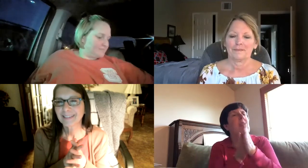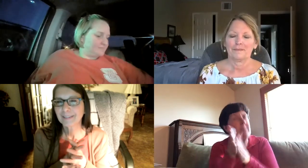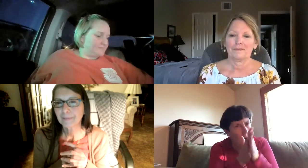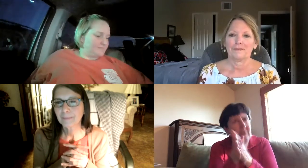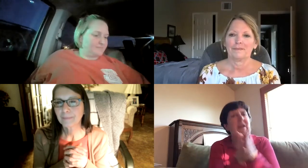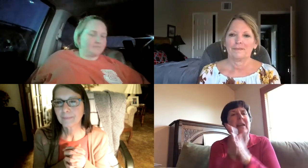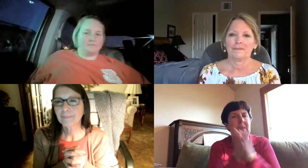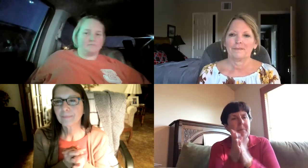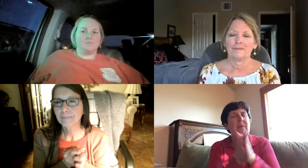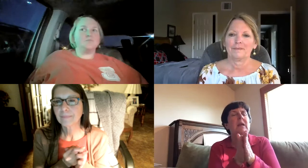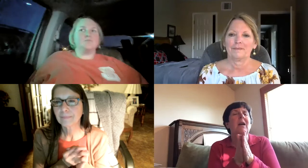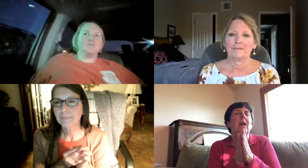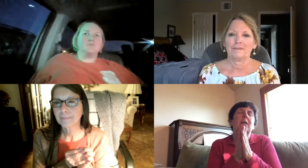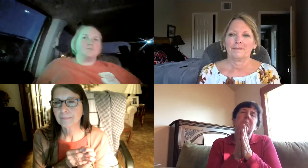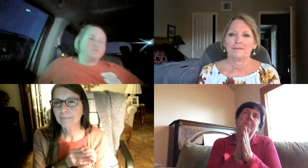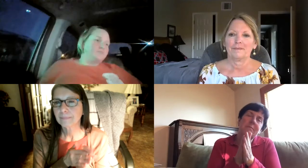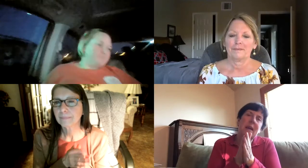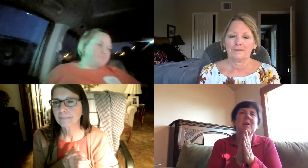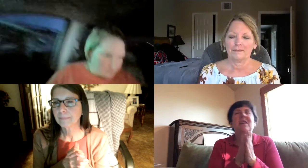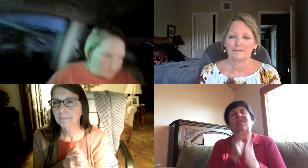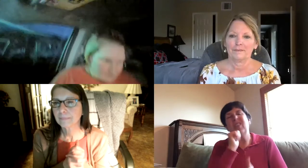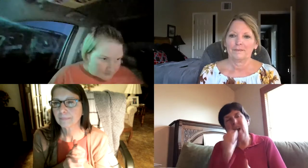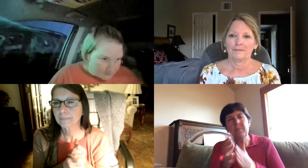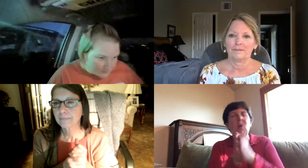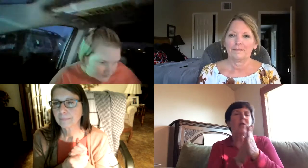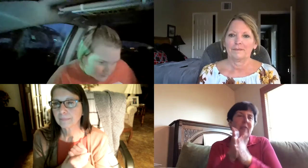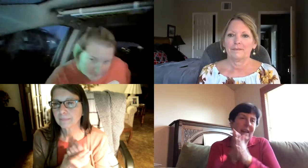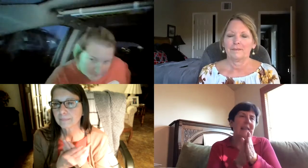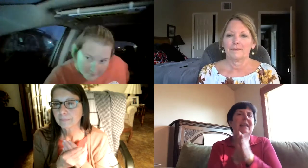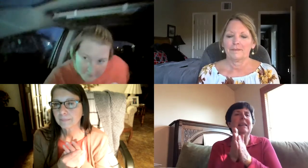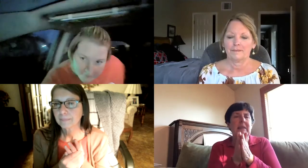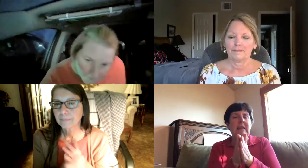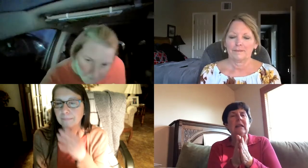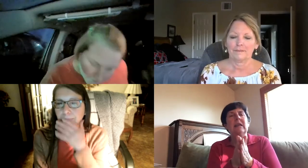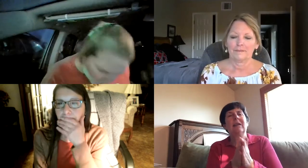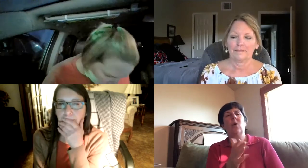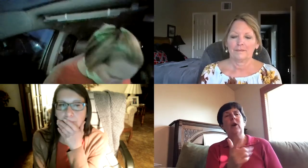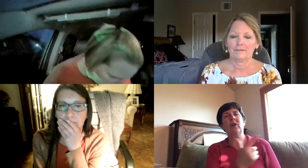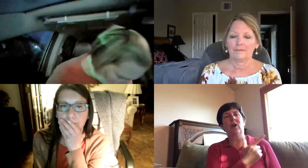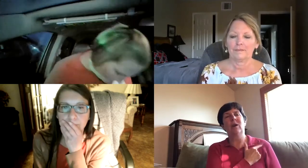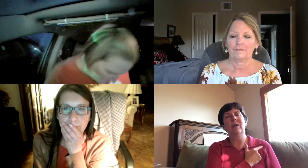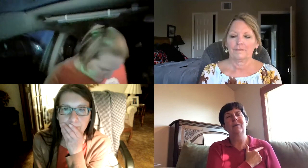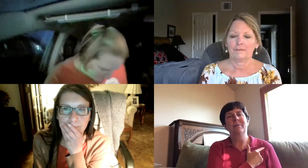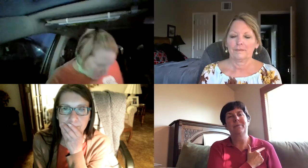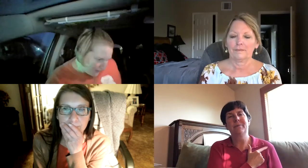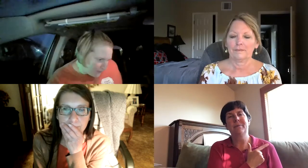is very motivated. Maybe you're not motivated or